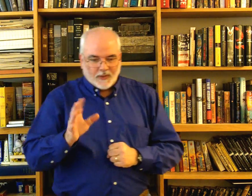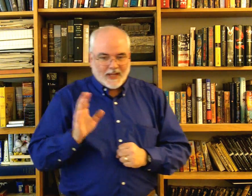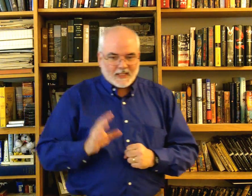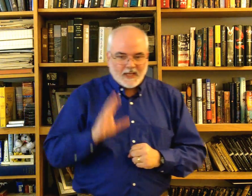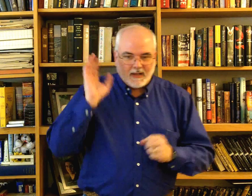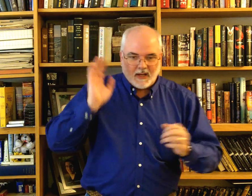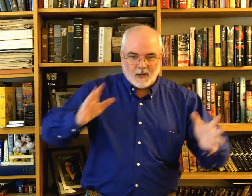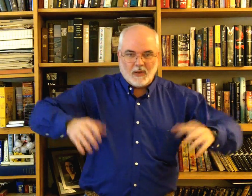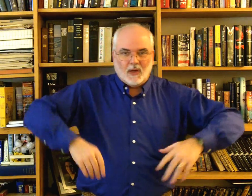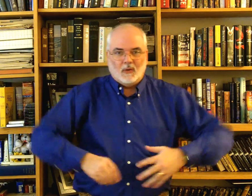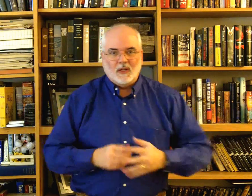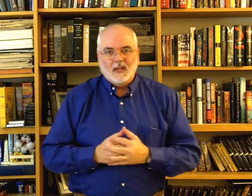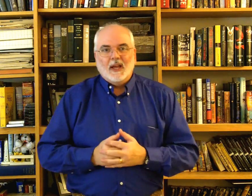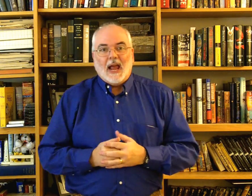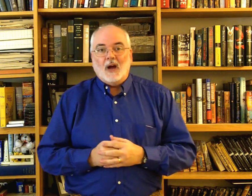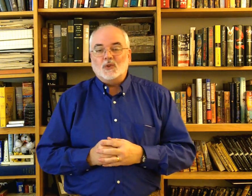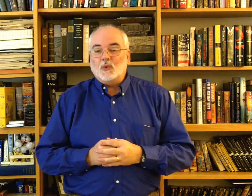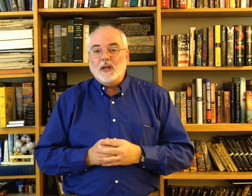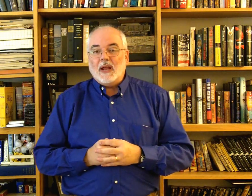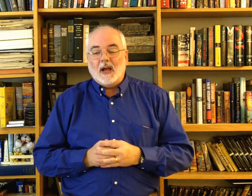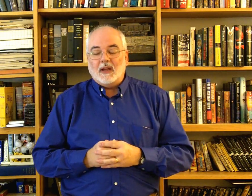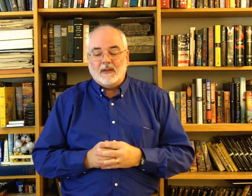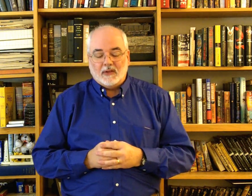that said, here we go. How sweet, how heavenly.